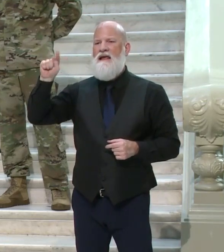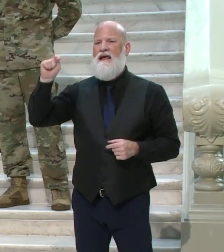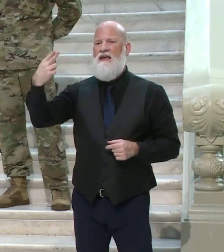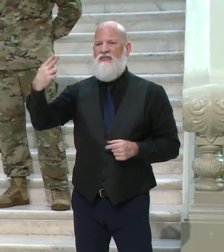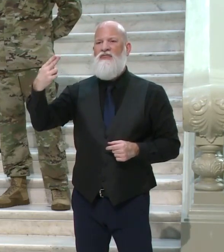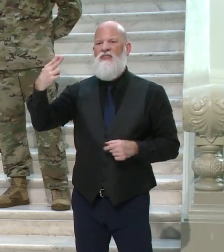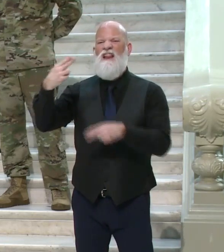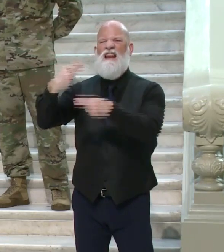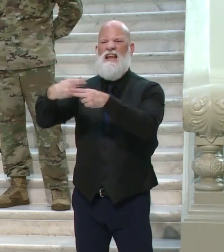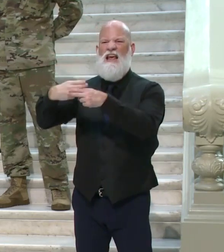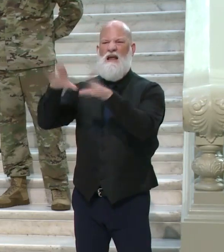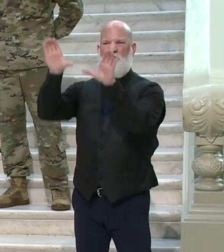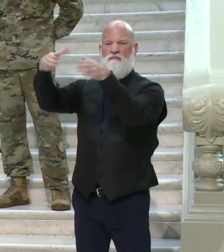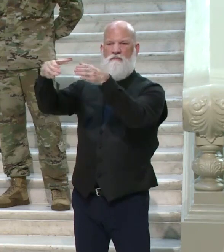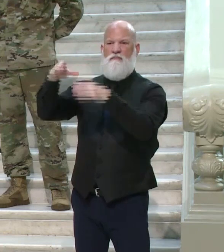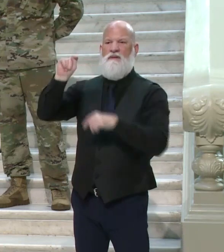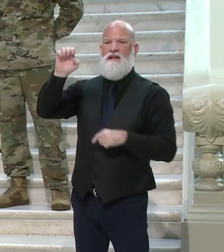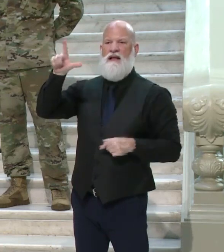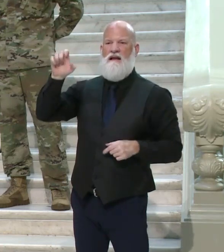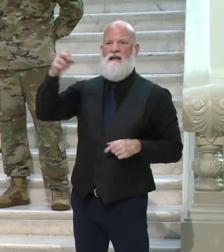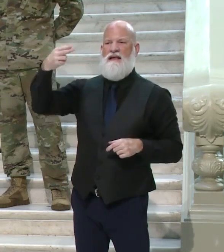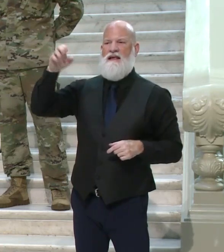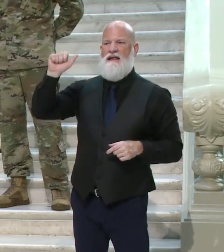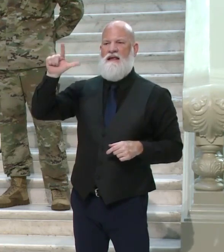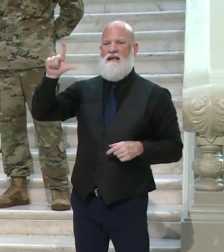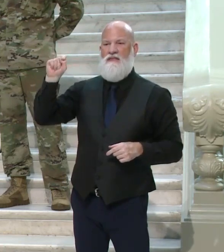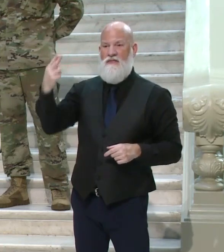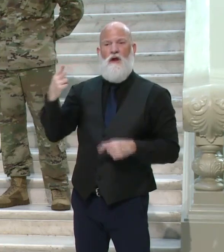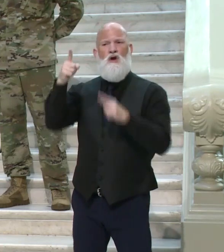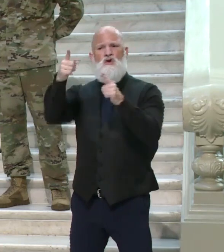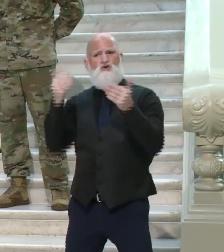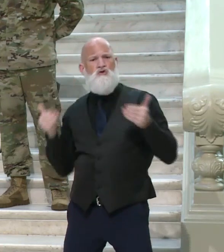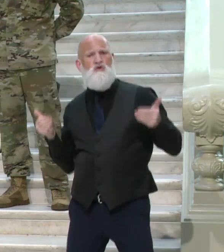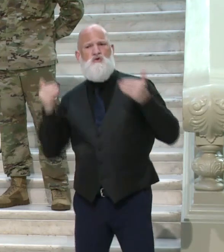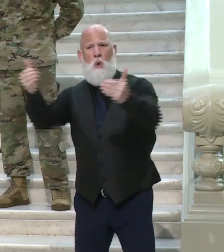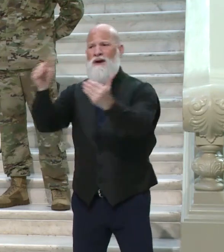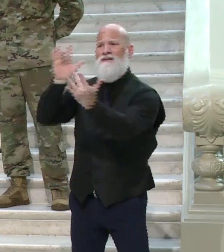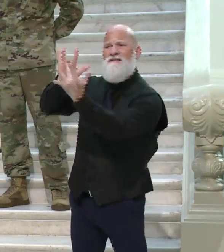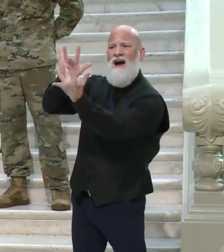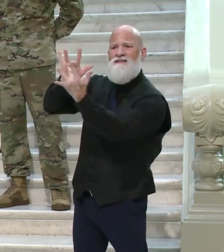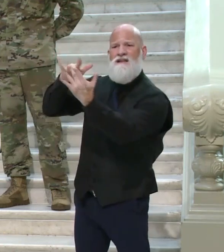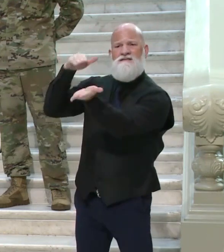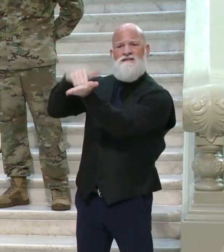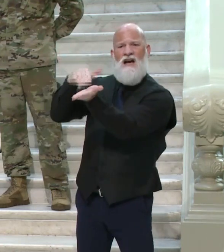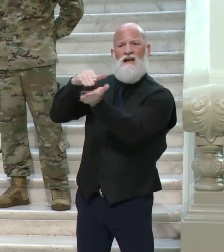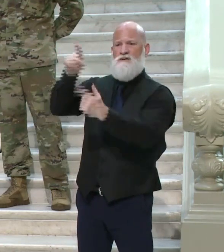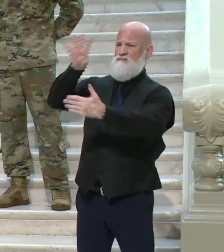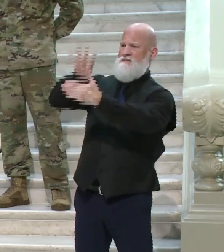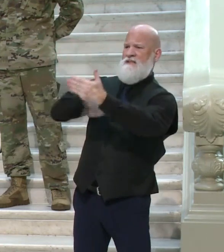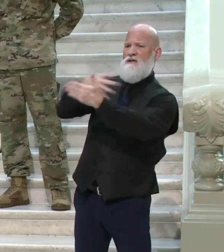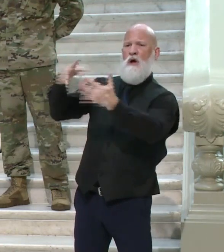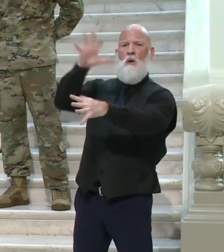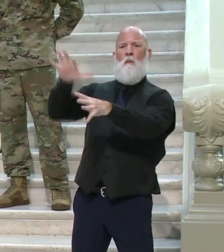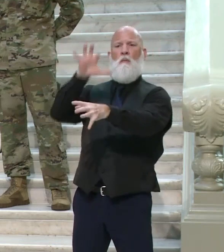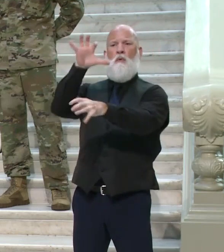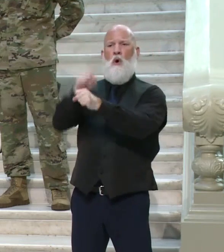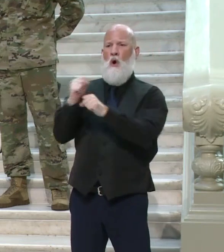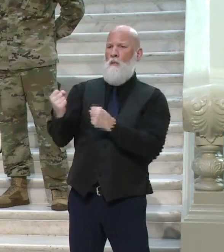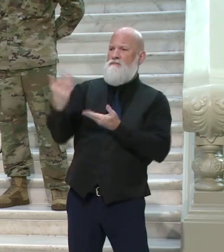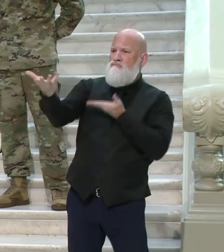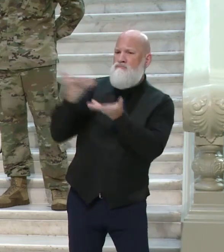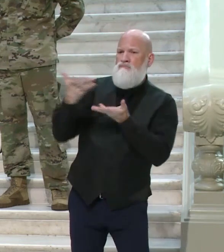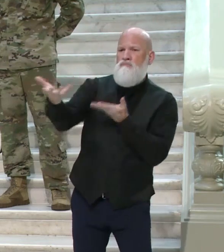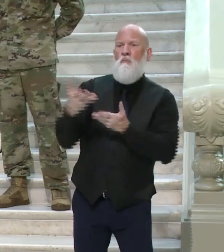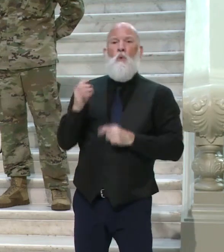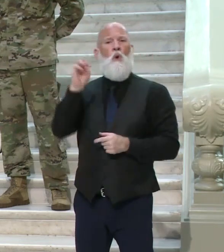in and see if it is a good time to schedule your appointment. Make the necessary arrangements today to ensure